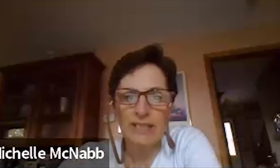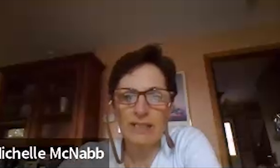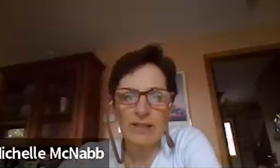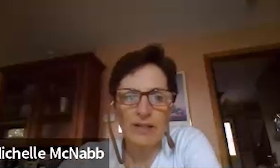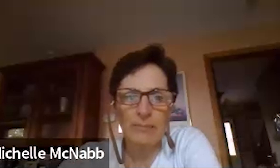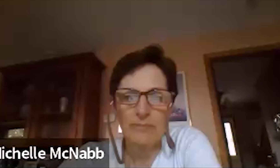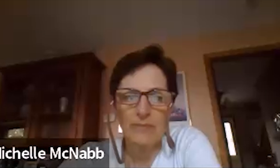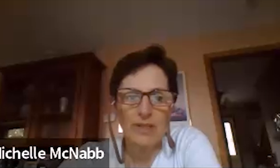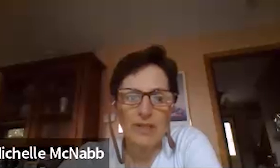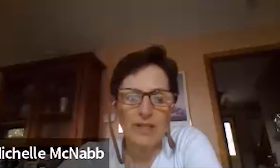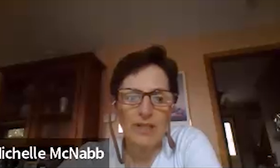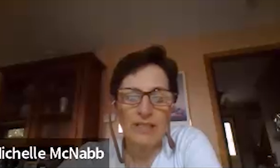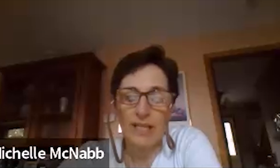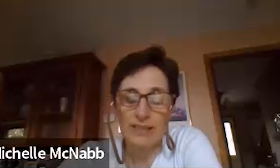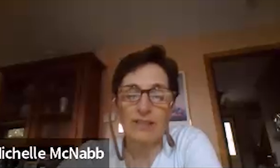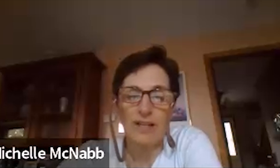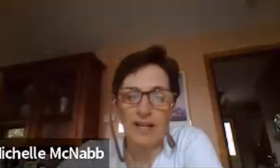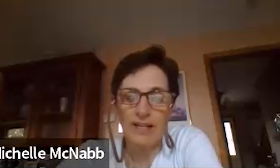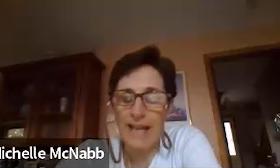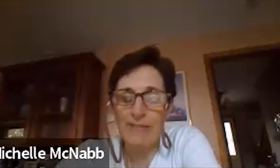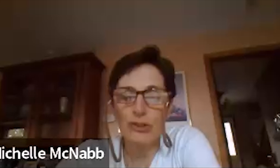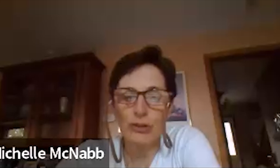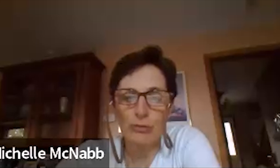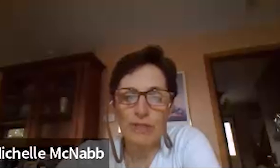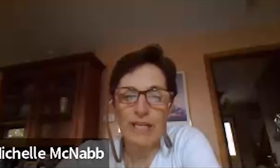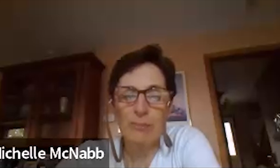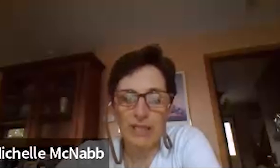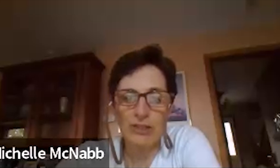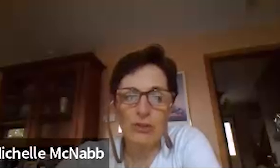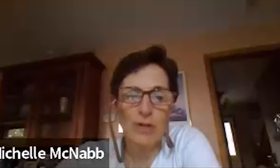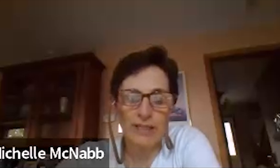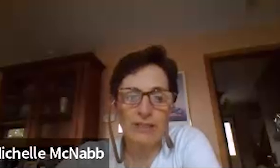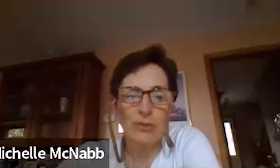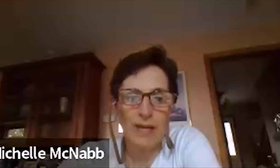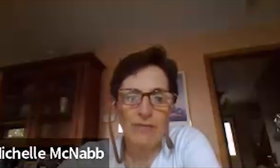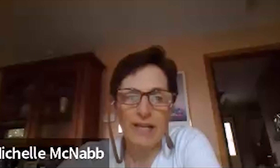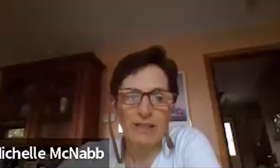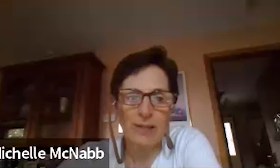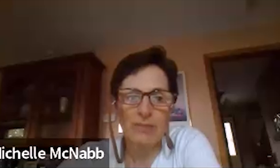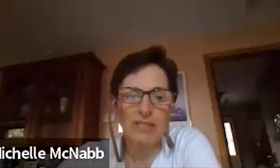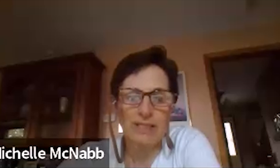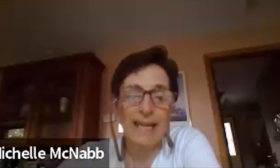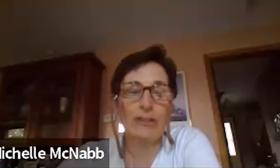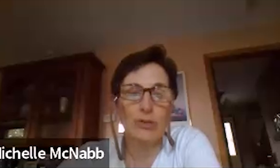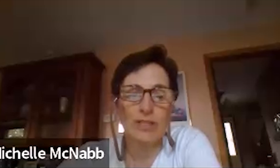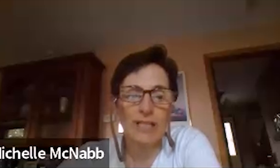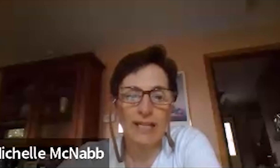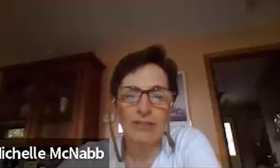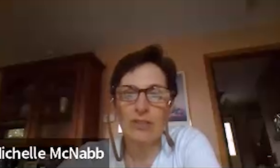did. Yes, I haven't looked through it yet, but I do have that to downloaded and to